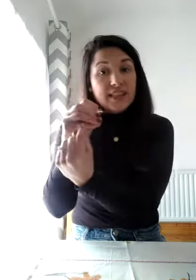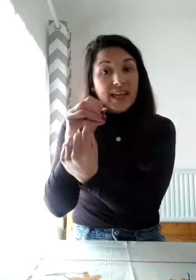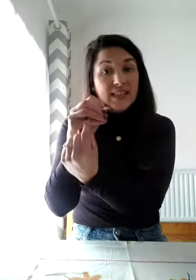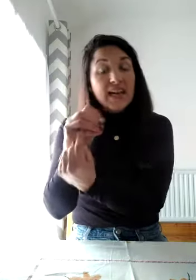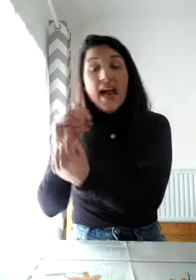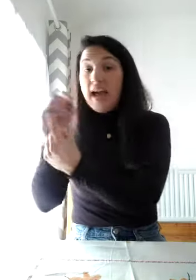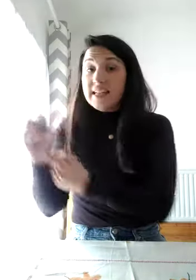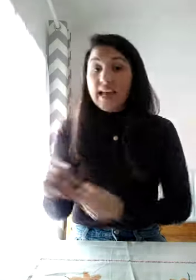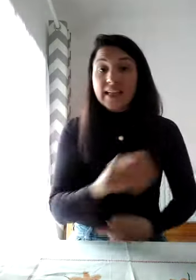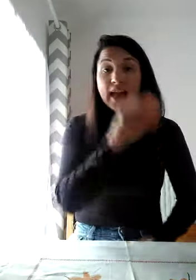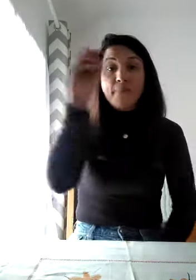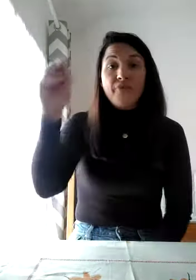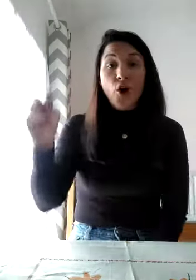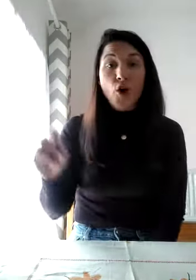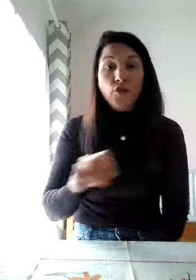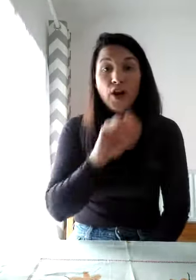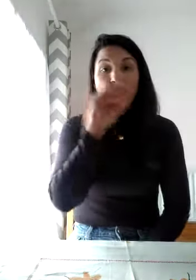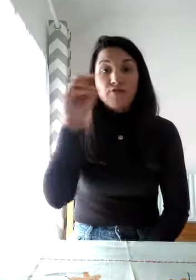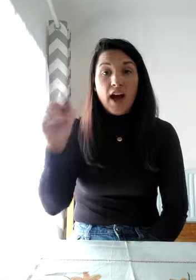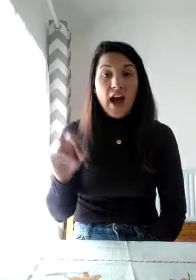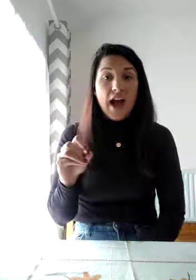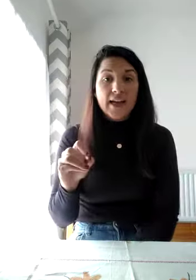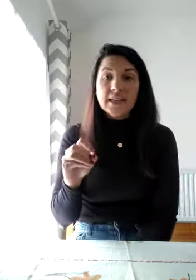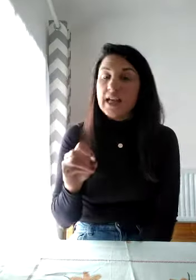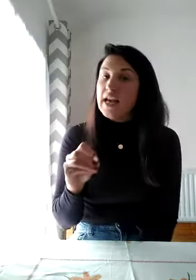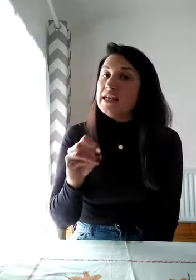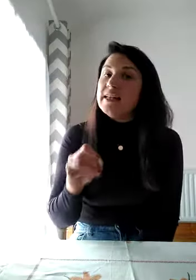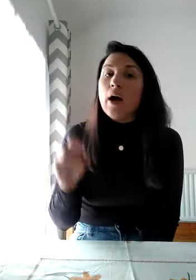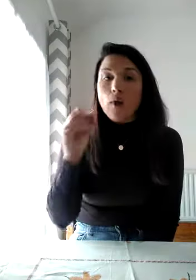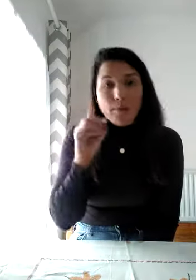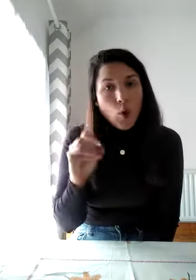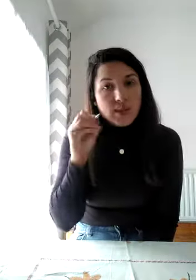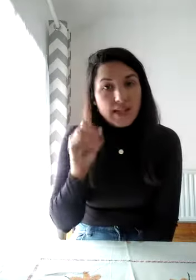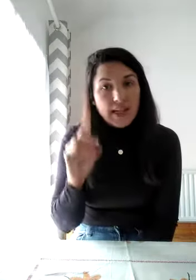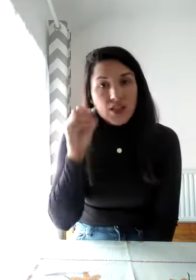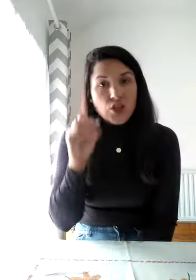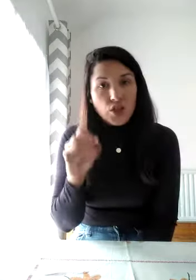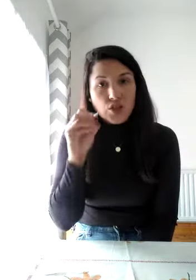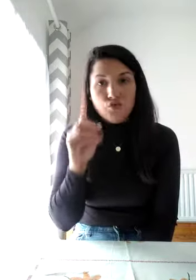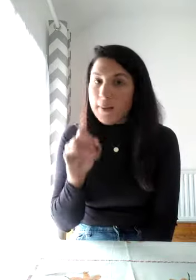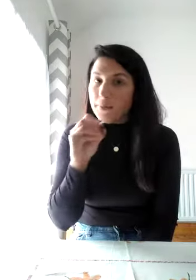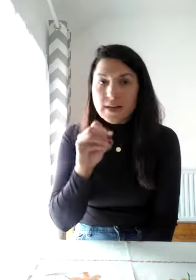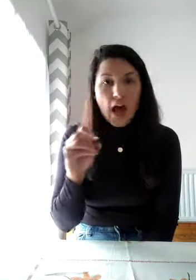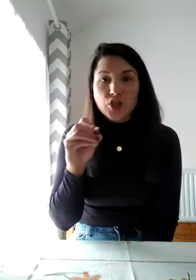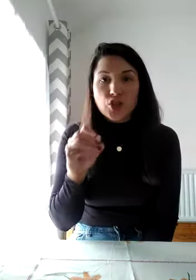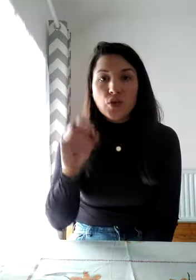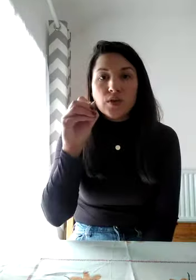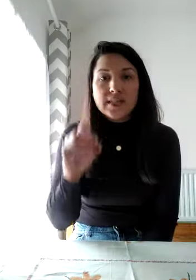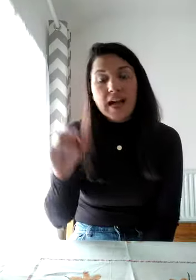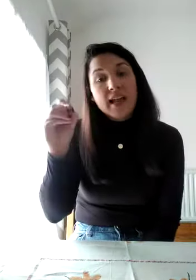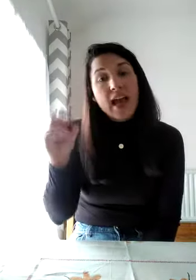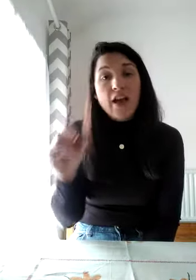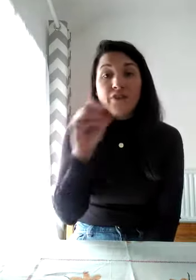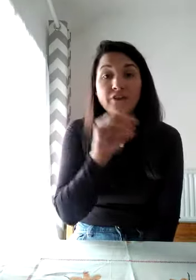in and take them for a ride. Now I'm holding it just right, but not too tight. Every